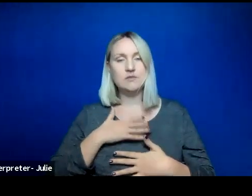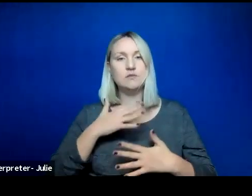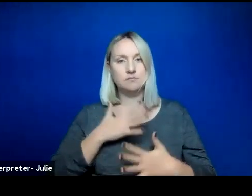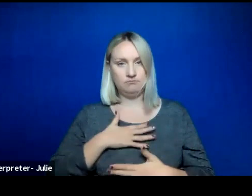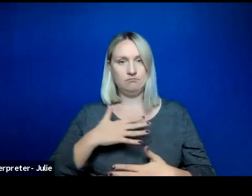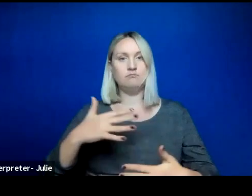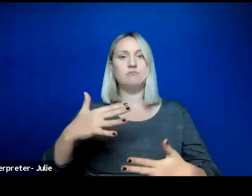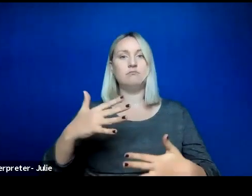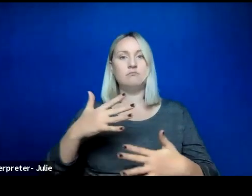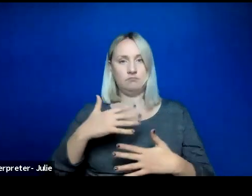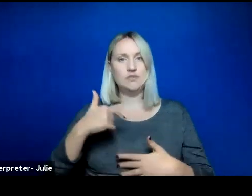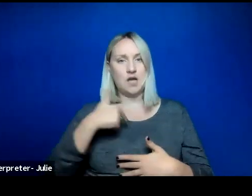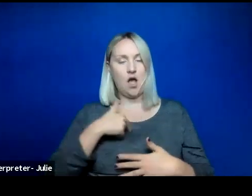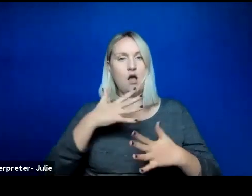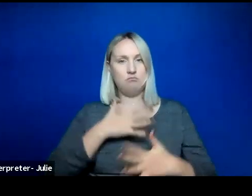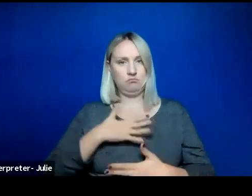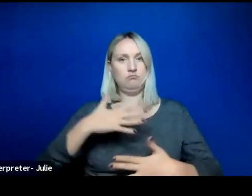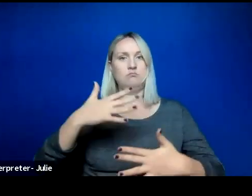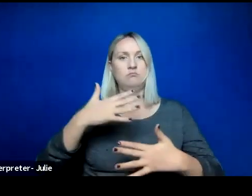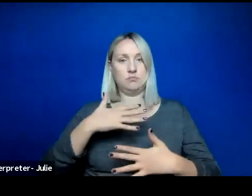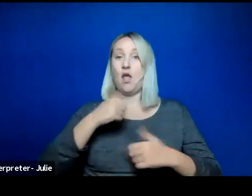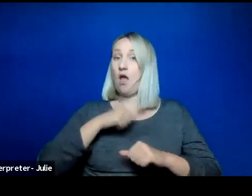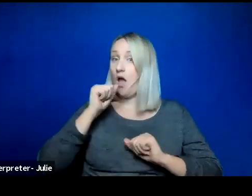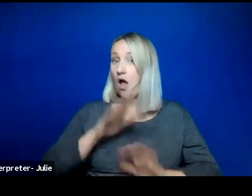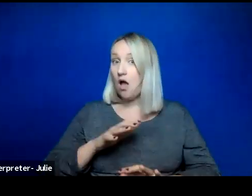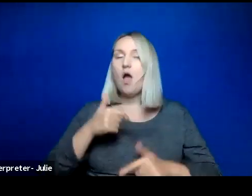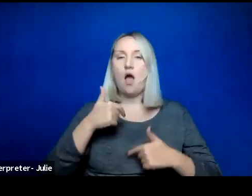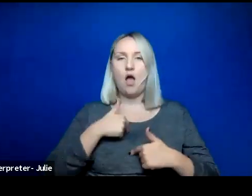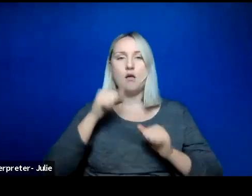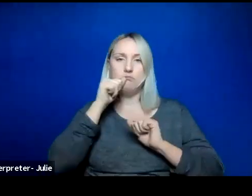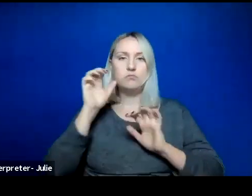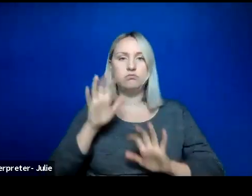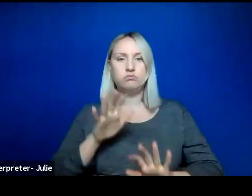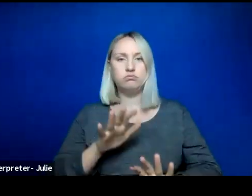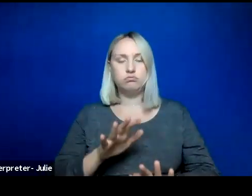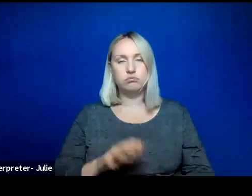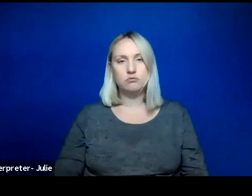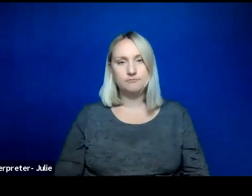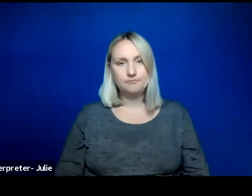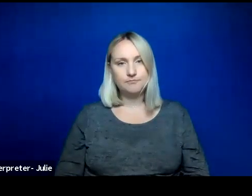in. And as you breathe out, I am breathing out.